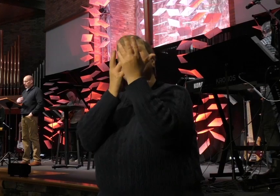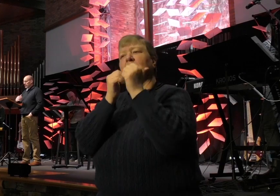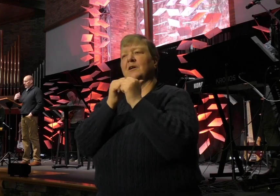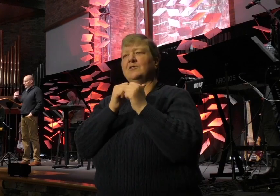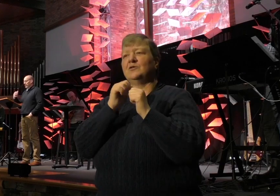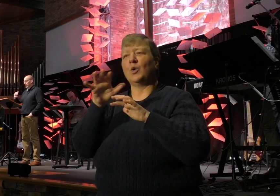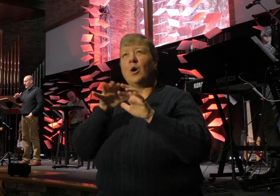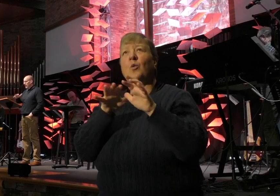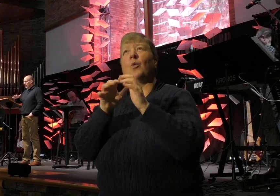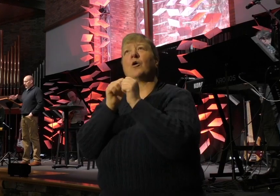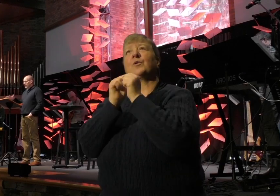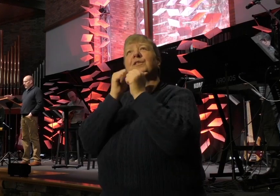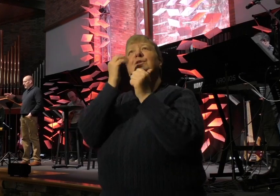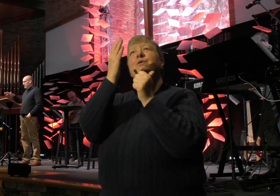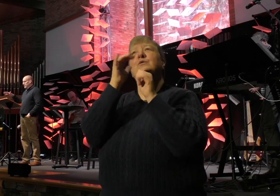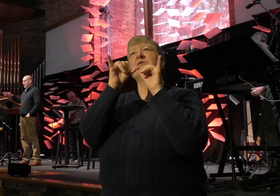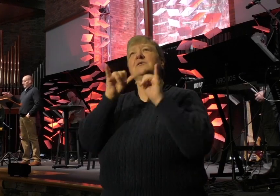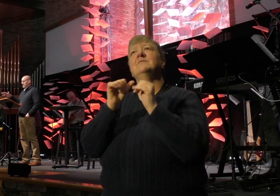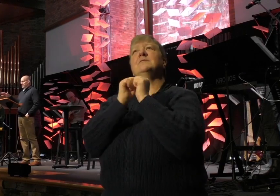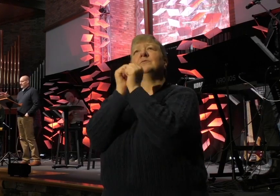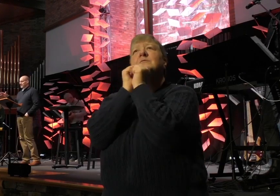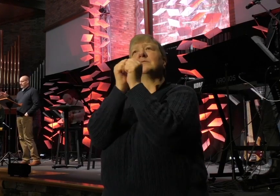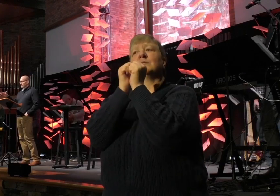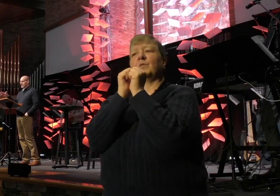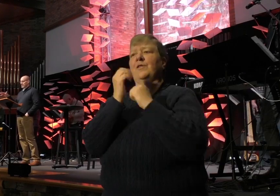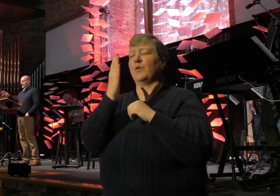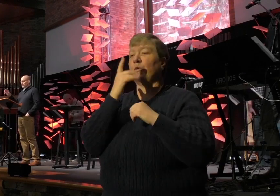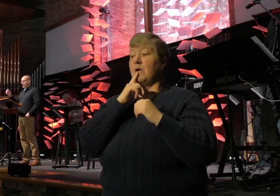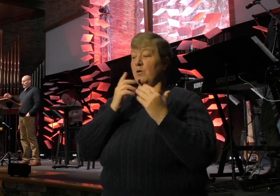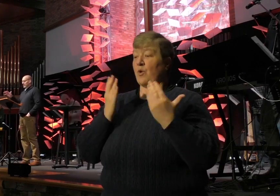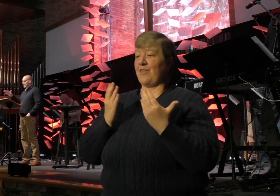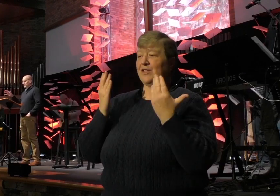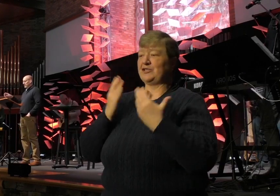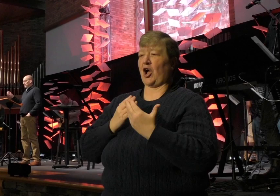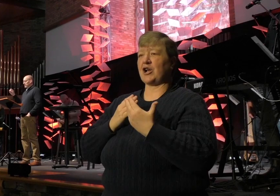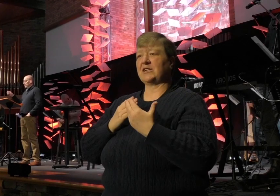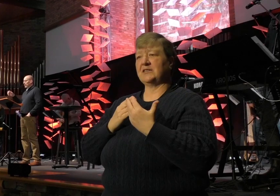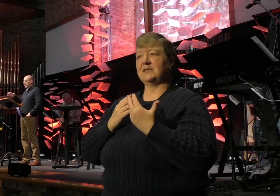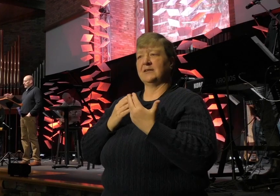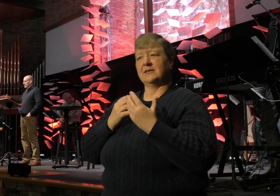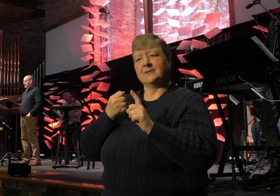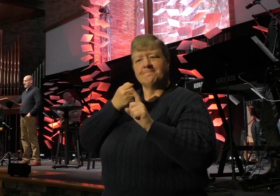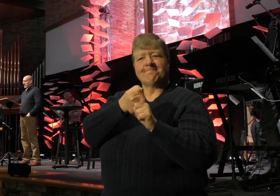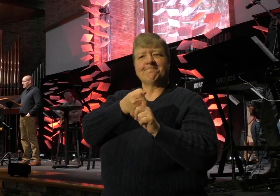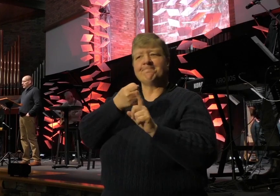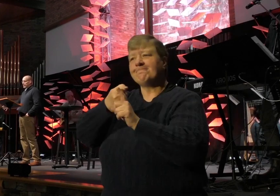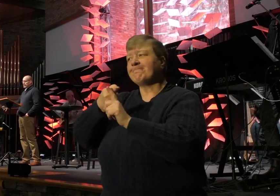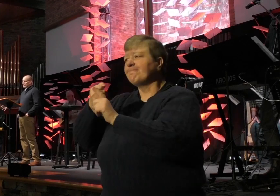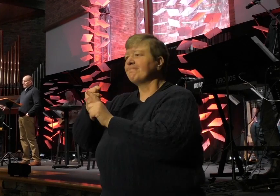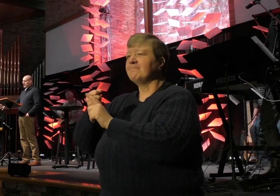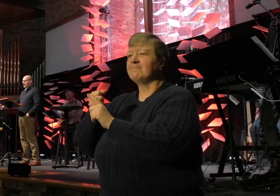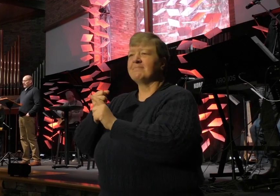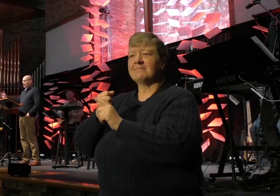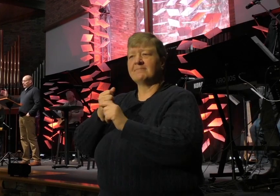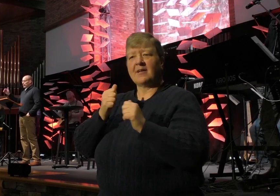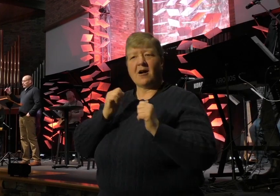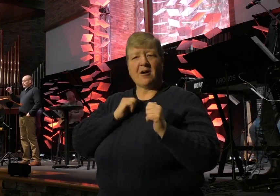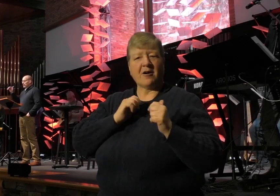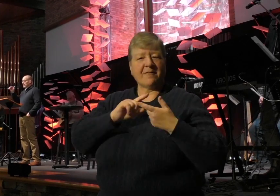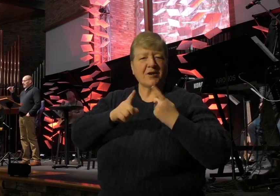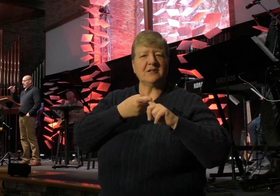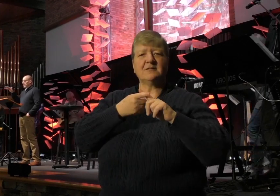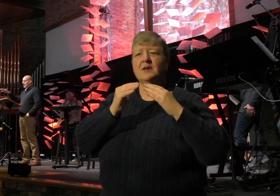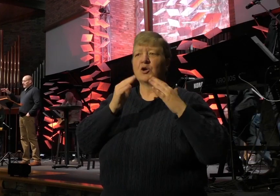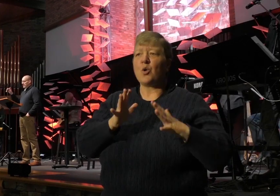with you, to walk with you. And when the darkness comes into our friends and neighbors and coworkers' lives, as it will sooner or later, would